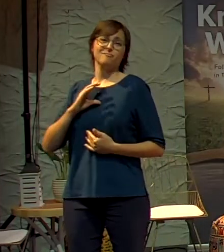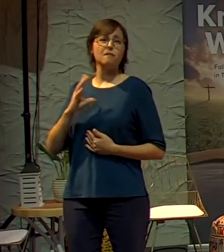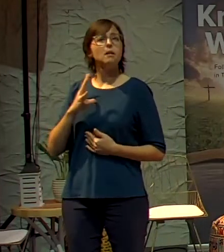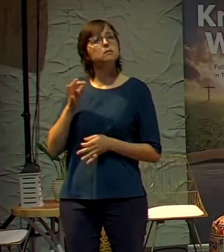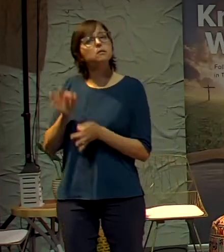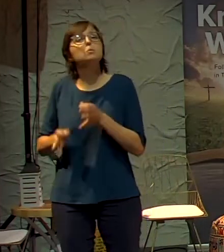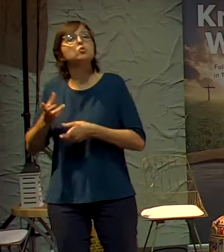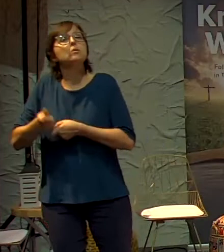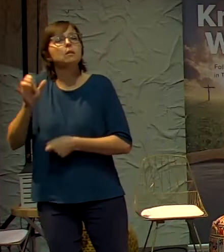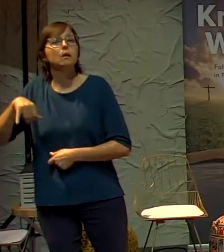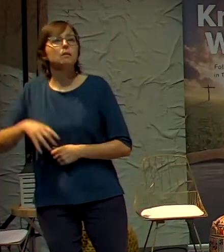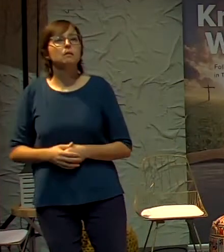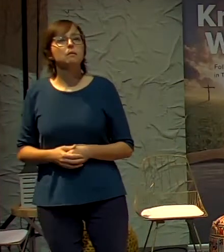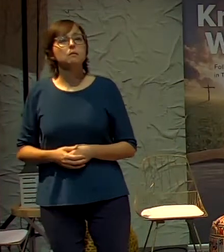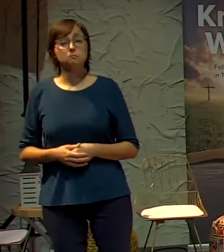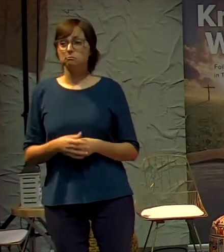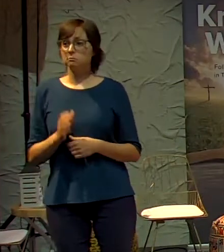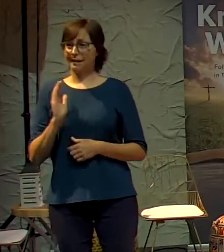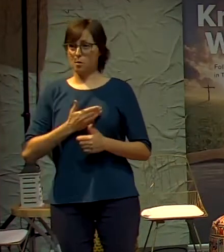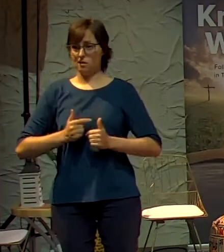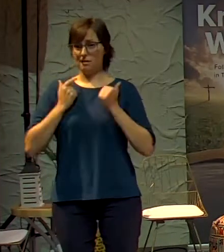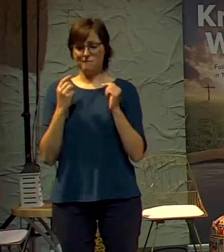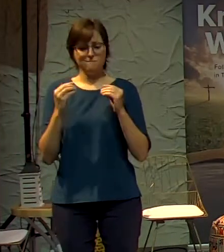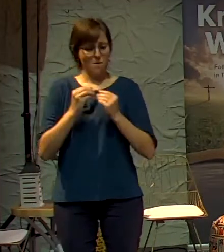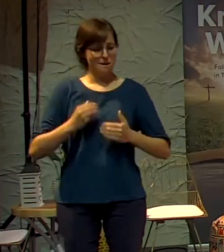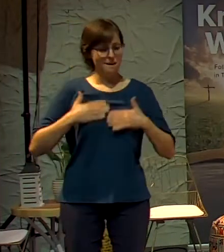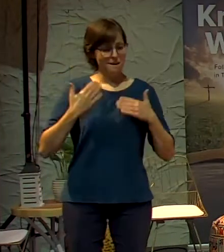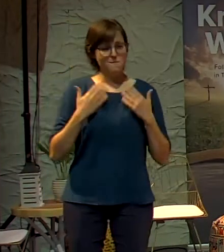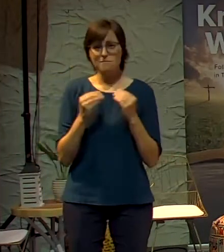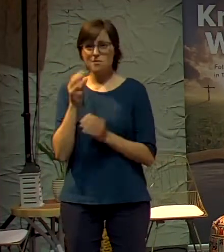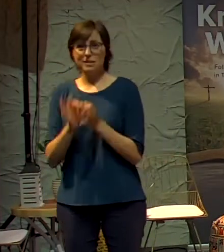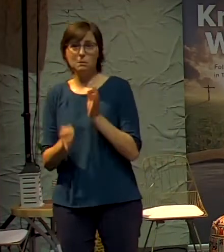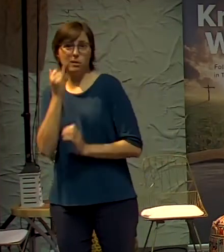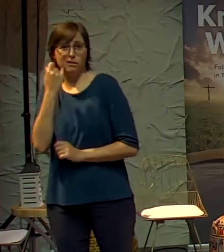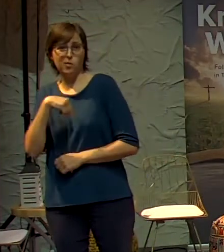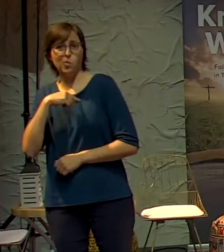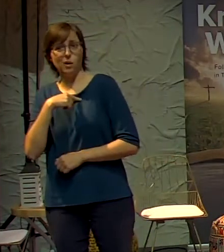think our life would be simpler, happier, and more joyful if we practice that?